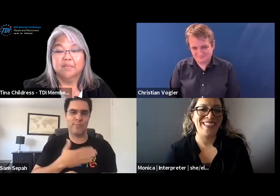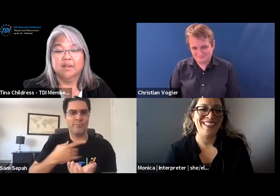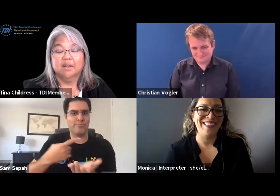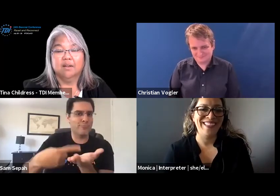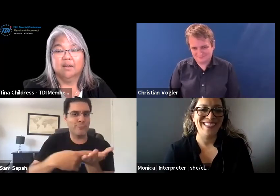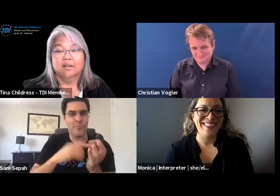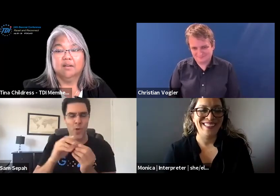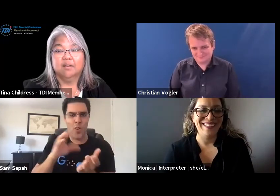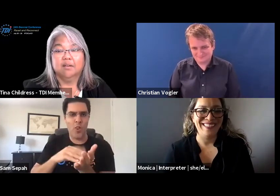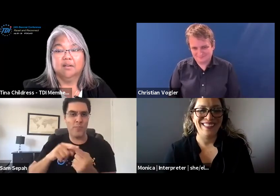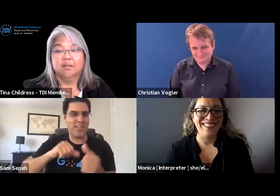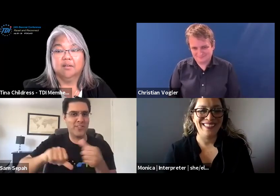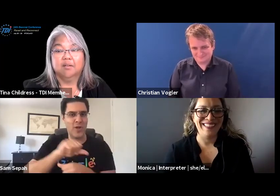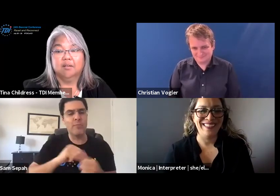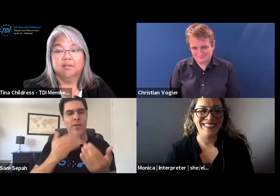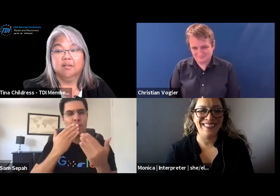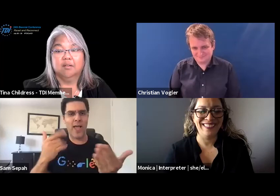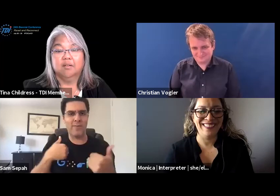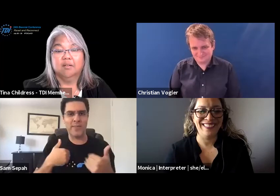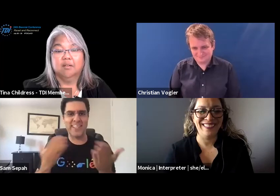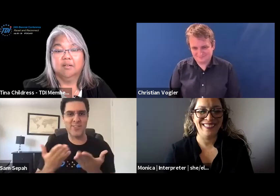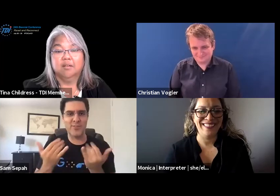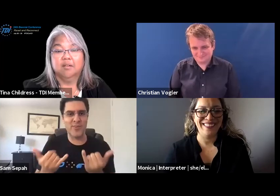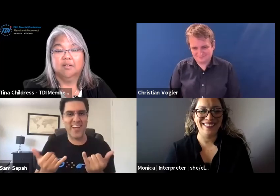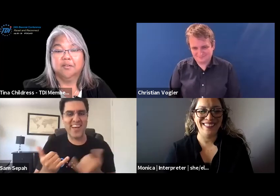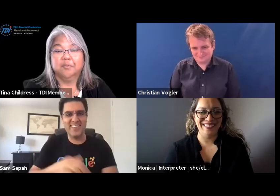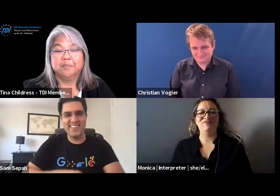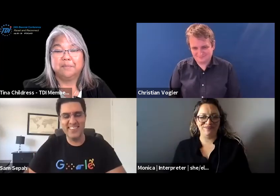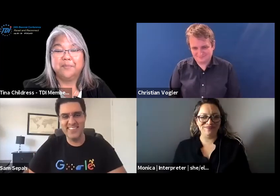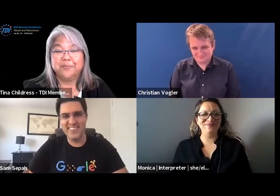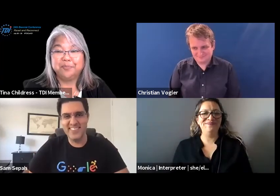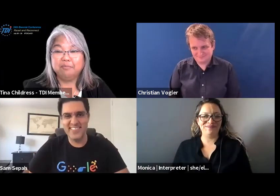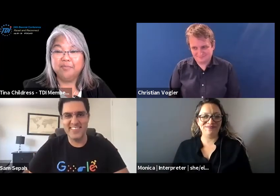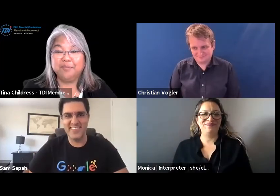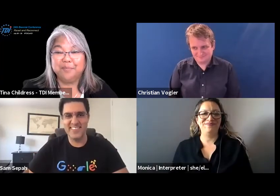where our technology is changing and learning about each other. So thank you for having me here today.